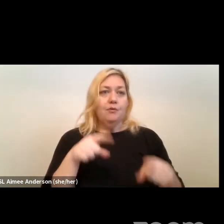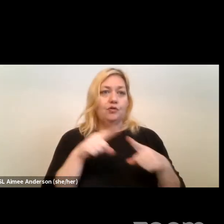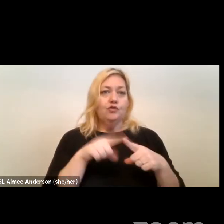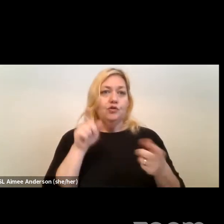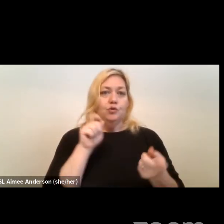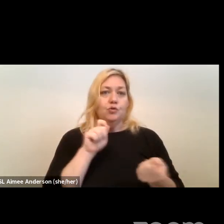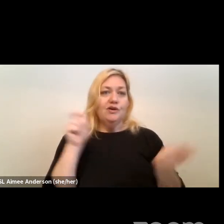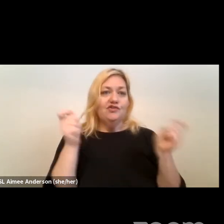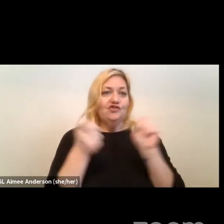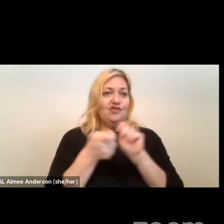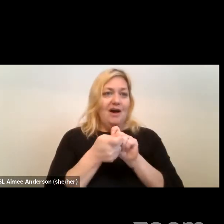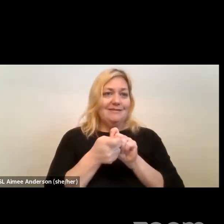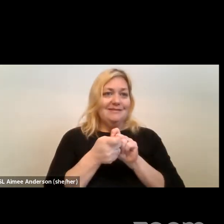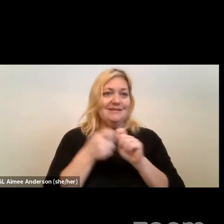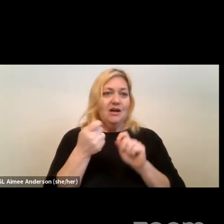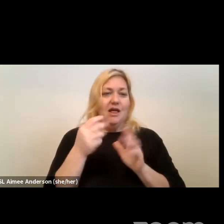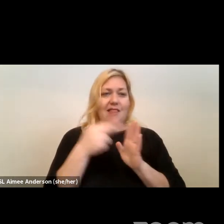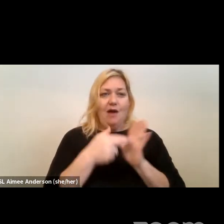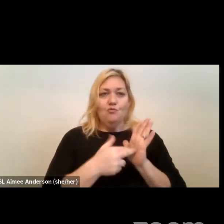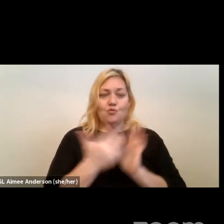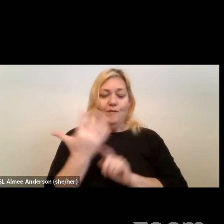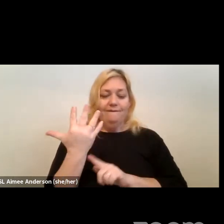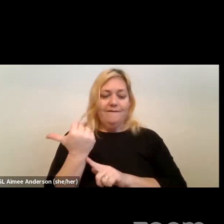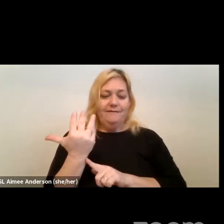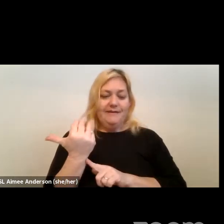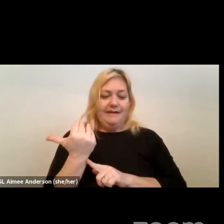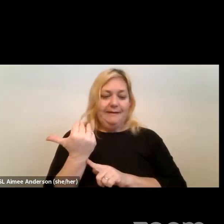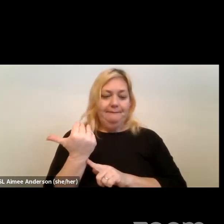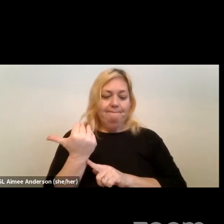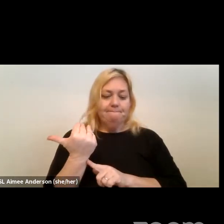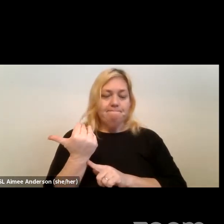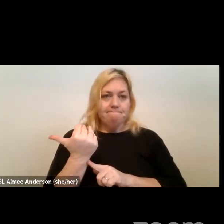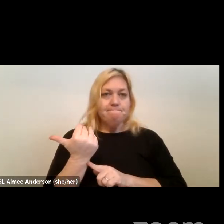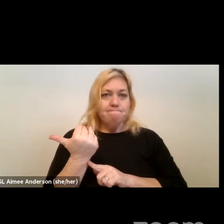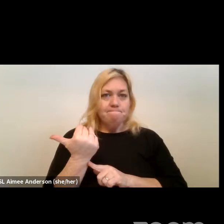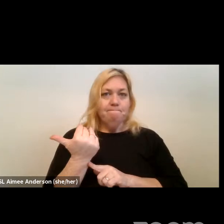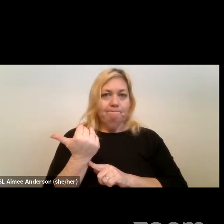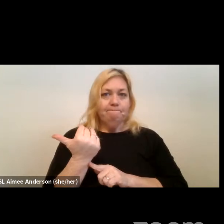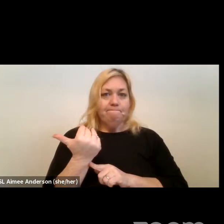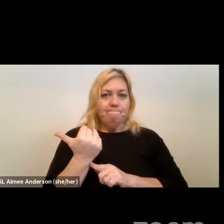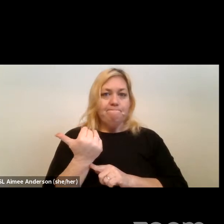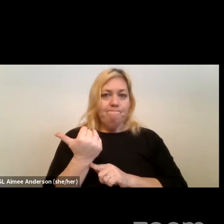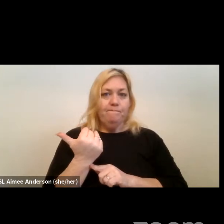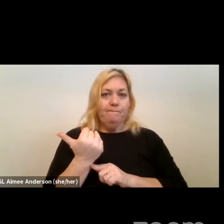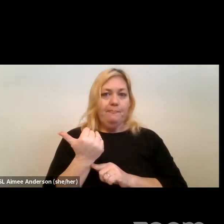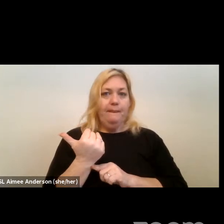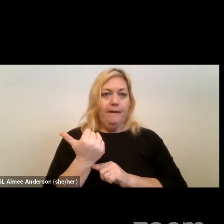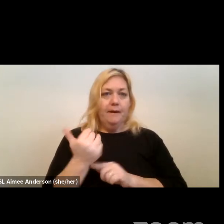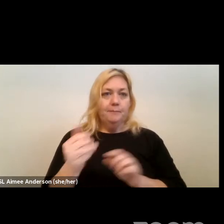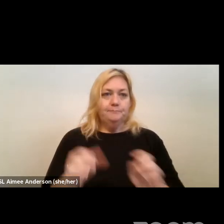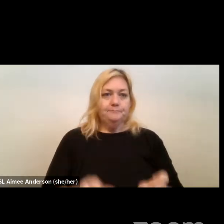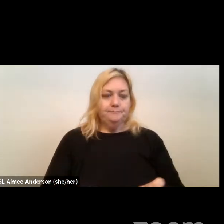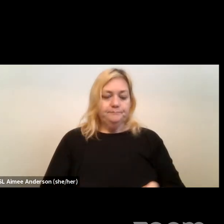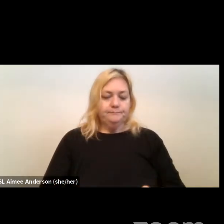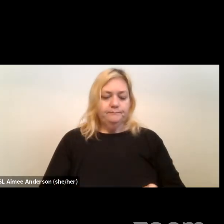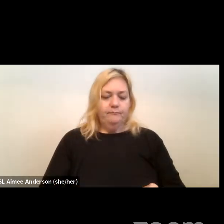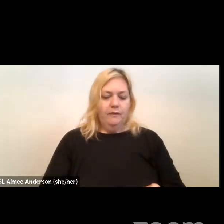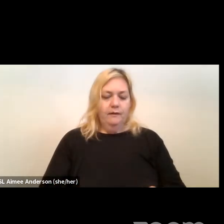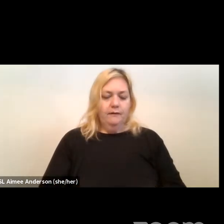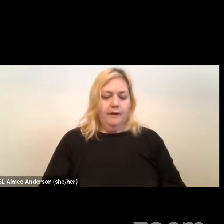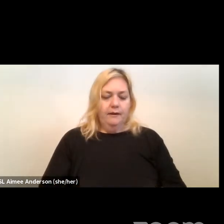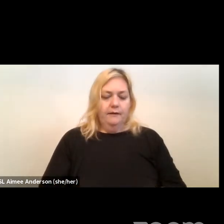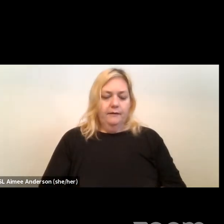that Rule 15 because CADEM staff is mentioned as one of